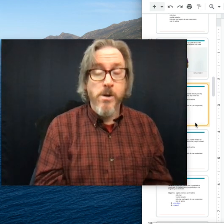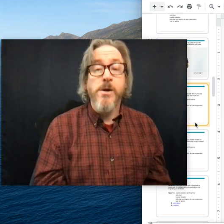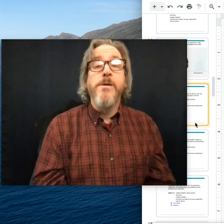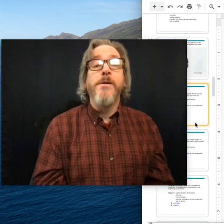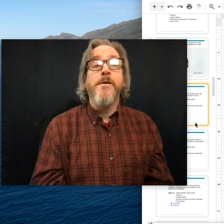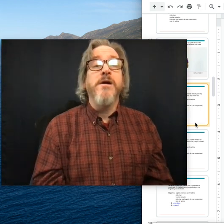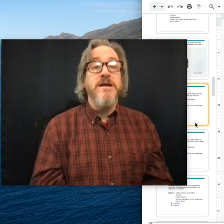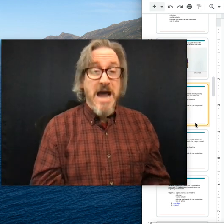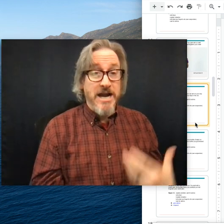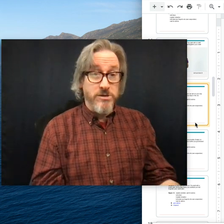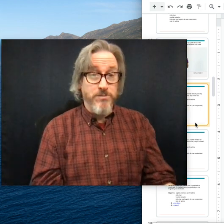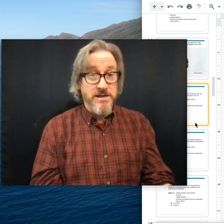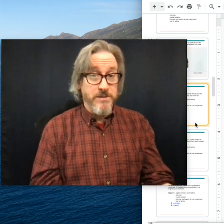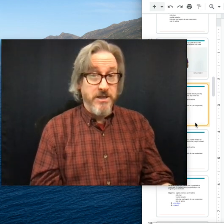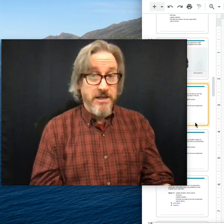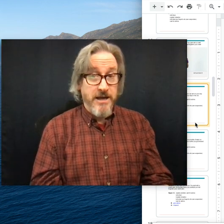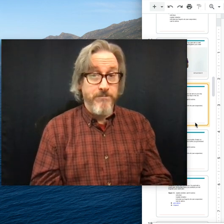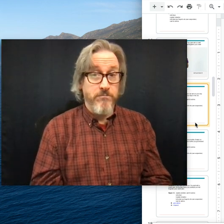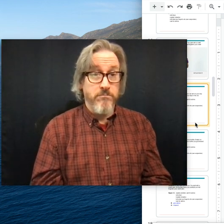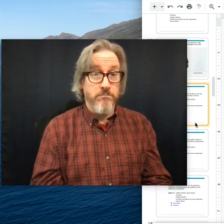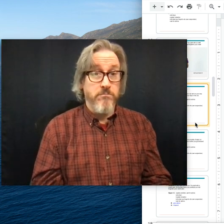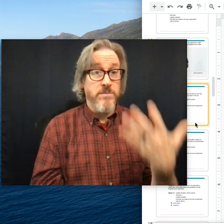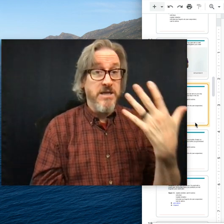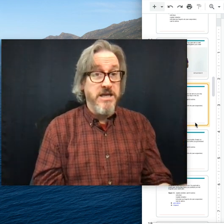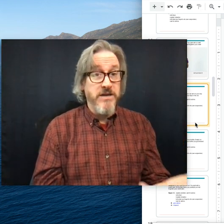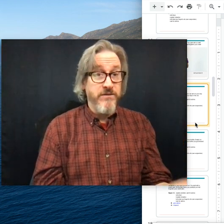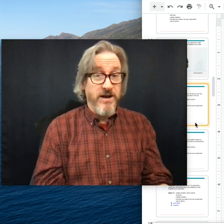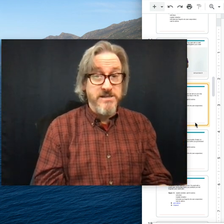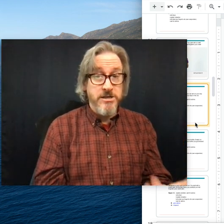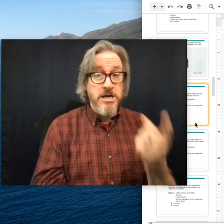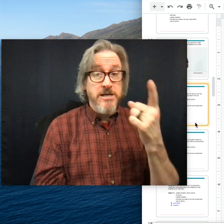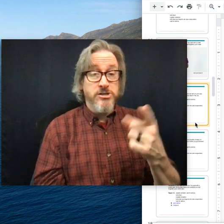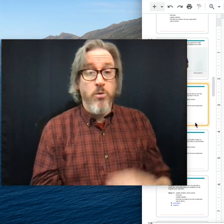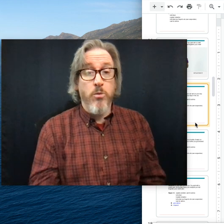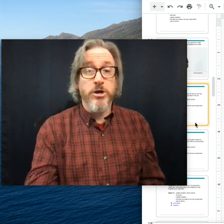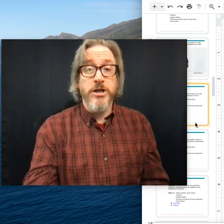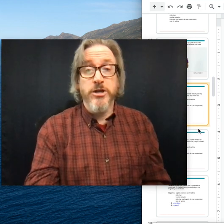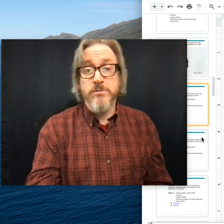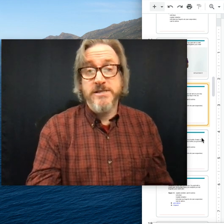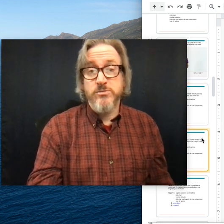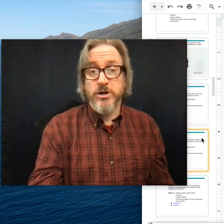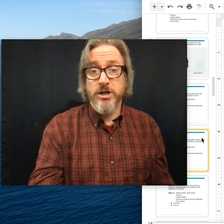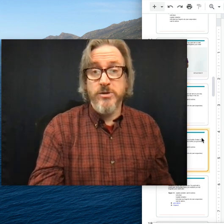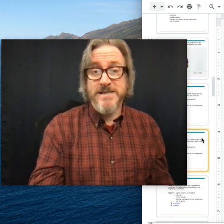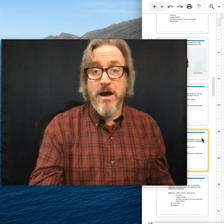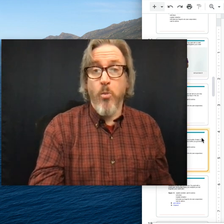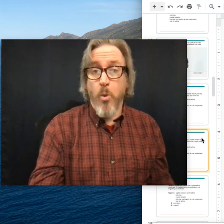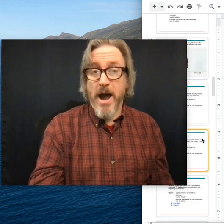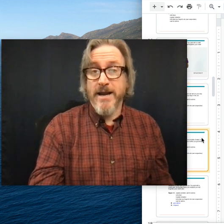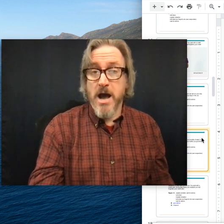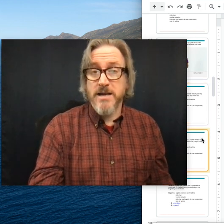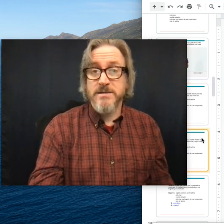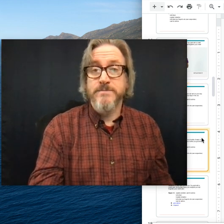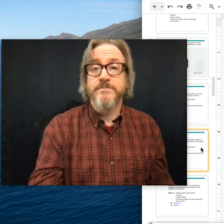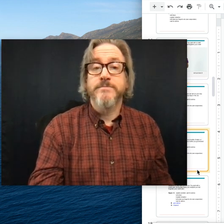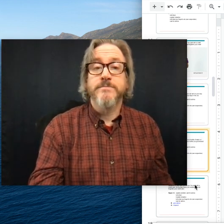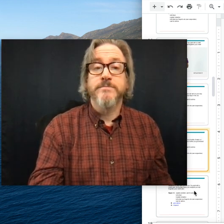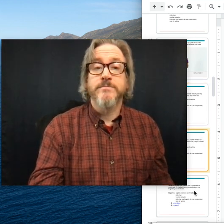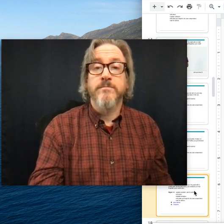do? Now, how do you respond to something like that? Give advice. So what we're going to use is we're going to use that why